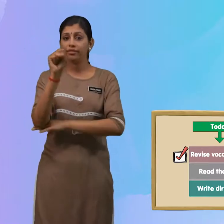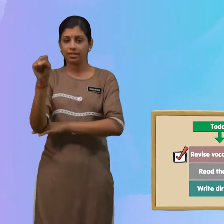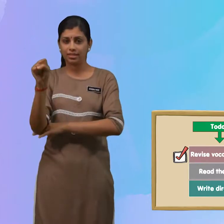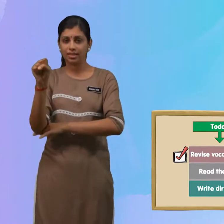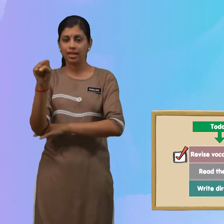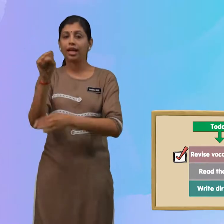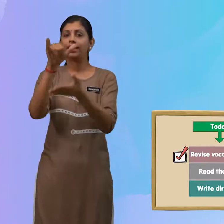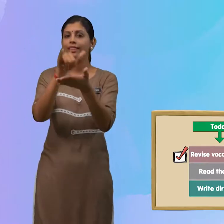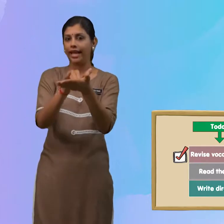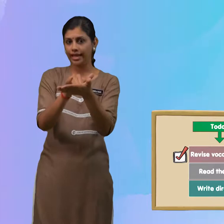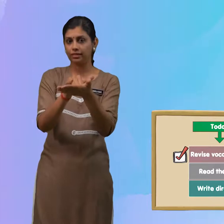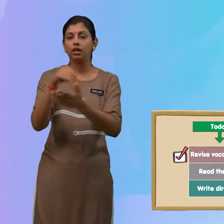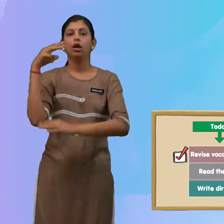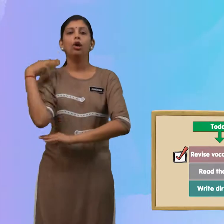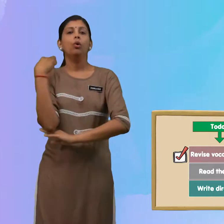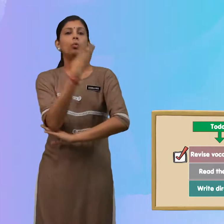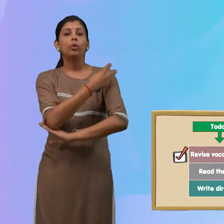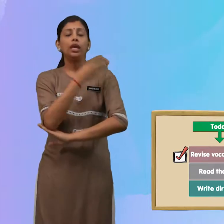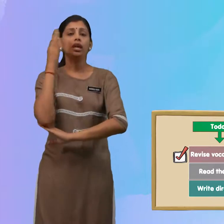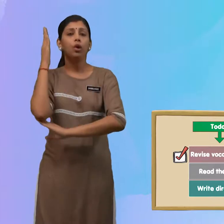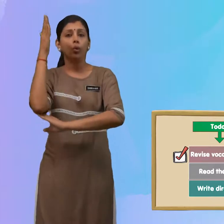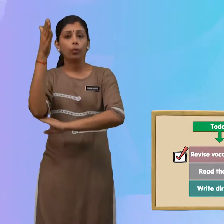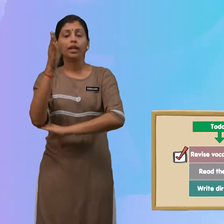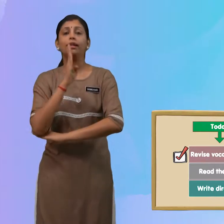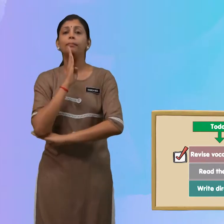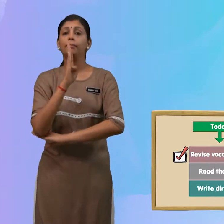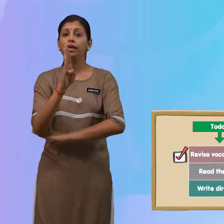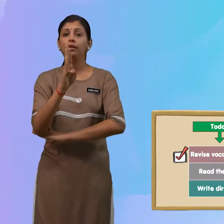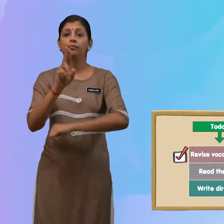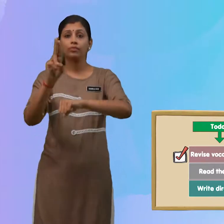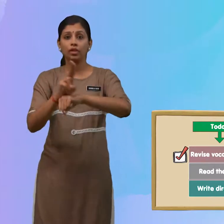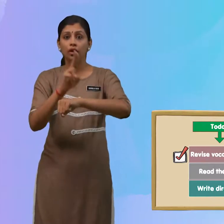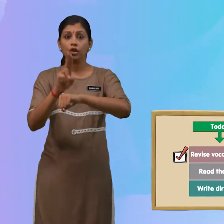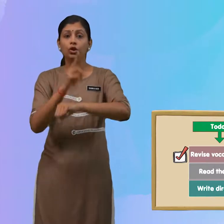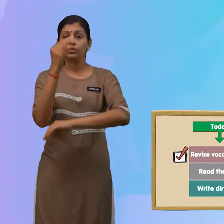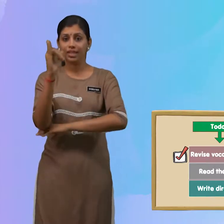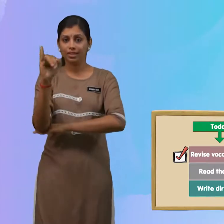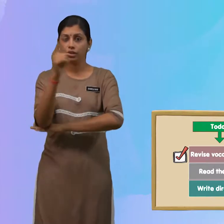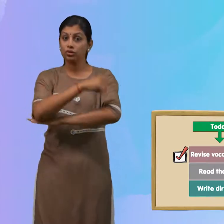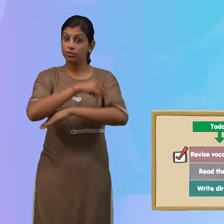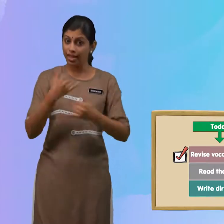vocabularies that we will be using today.